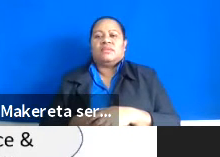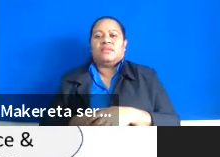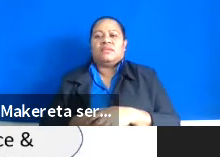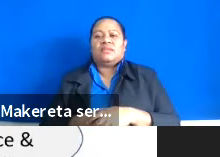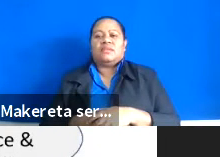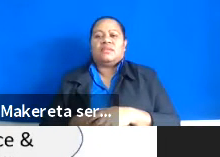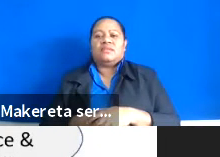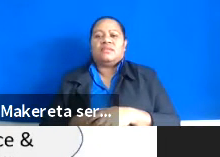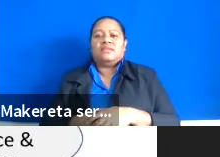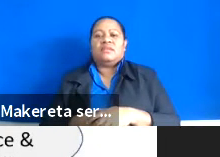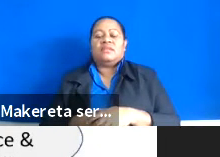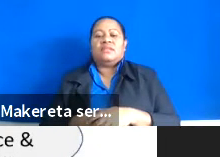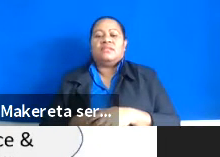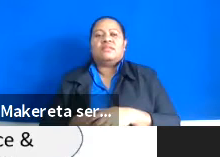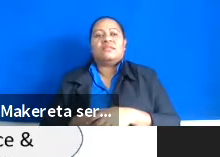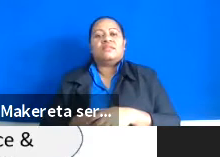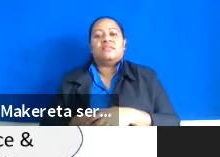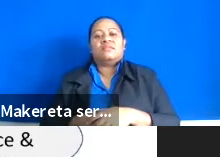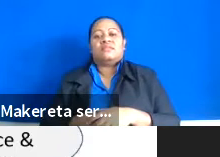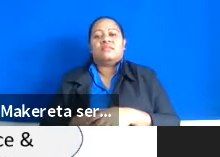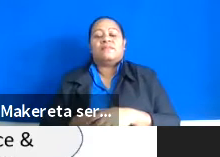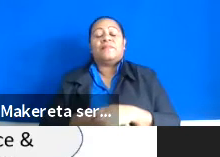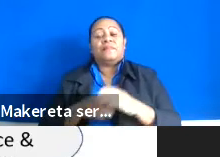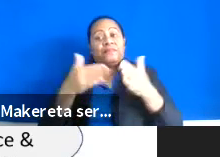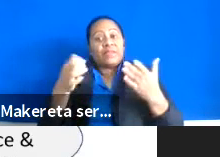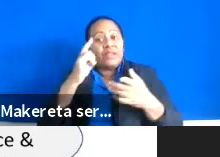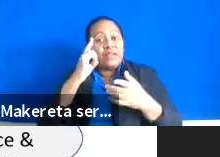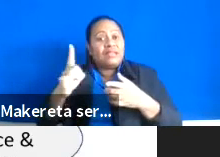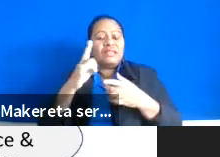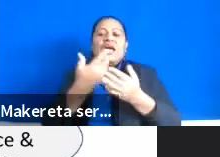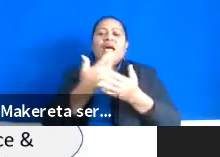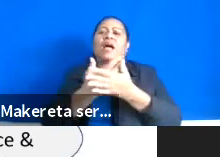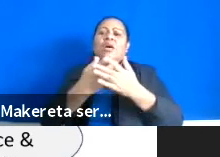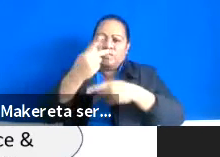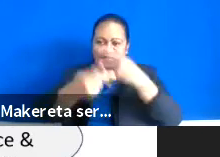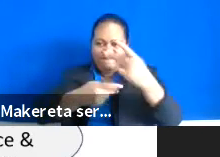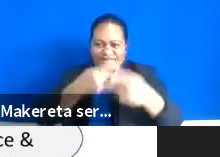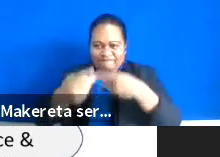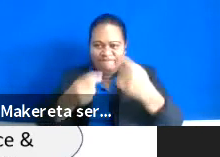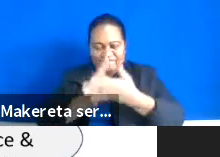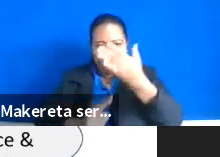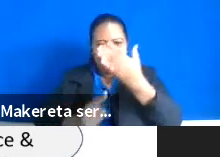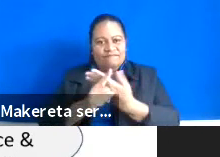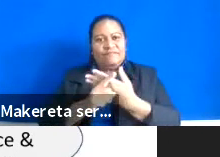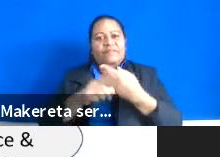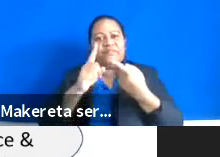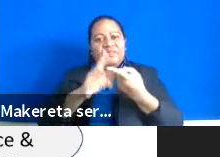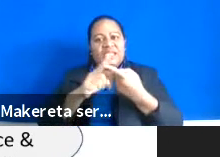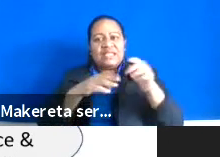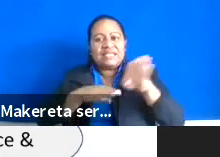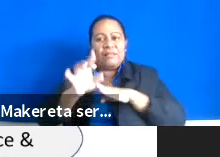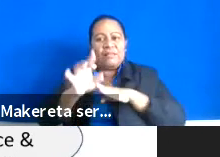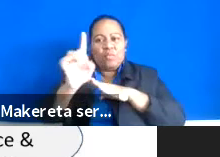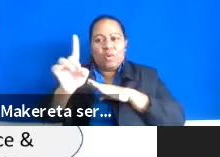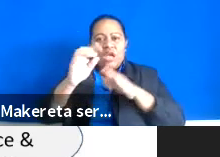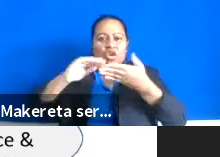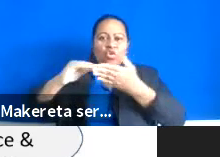Okay, so there you can see the process that we are taking, we're doing a community engagement,